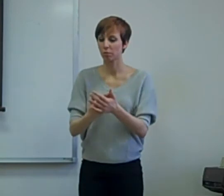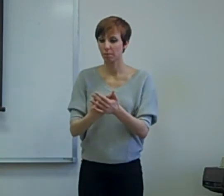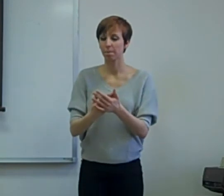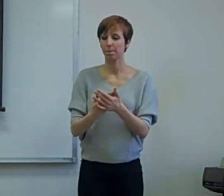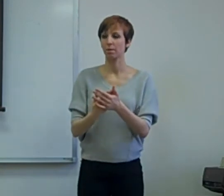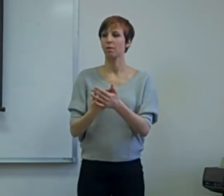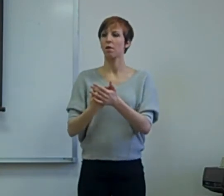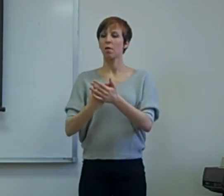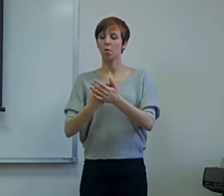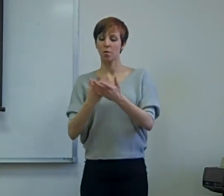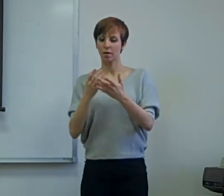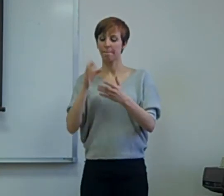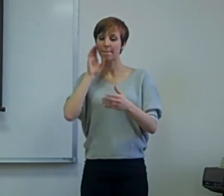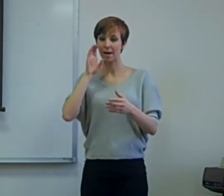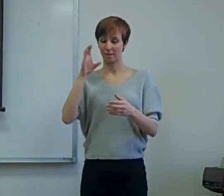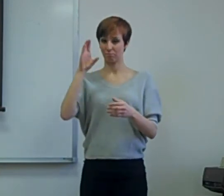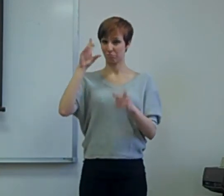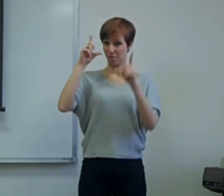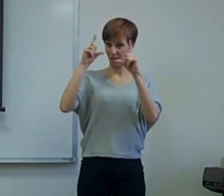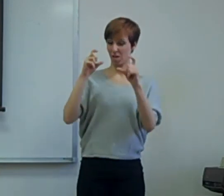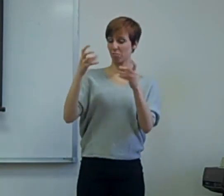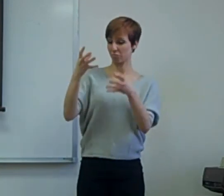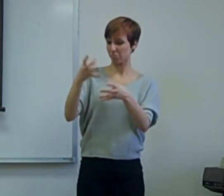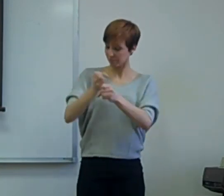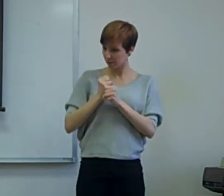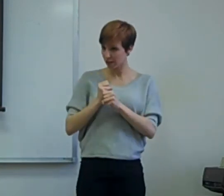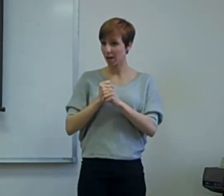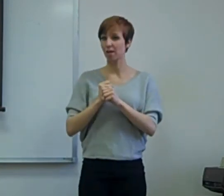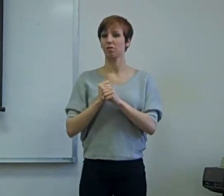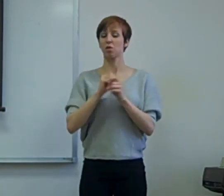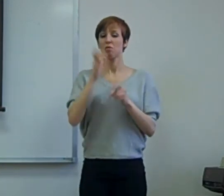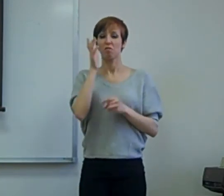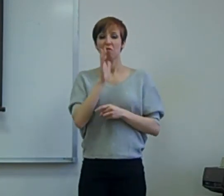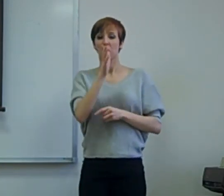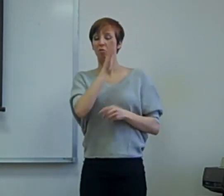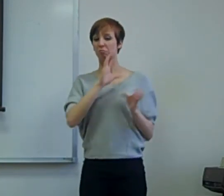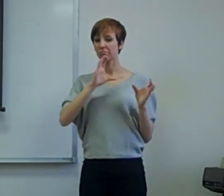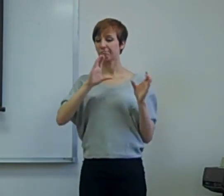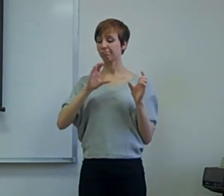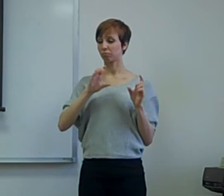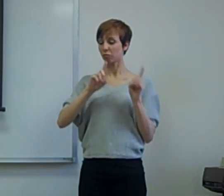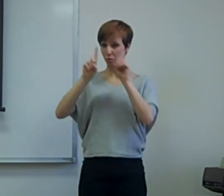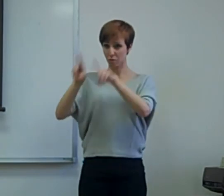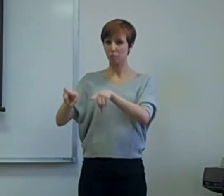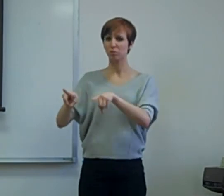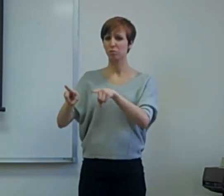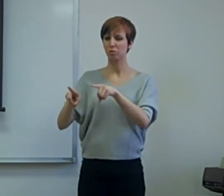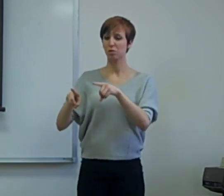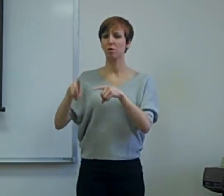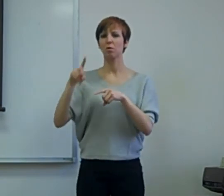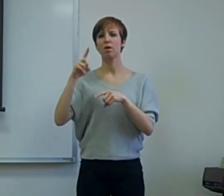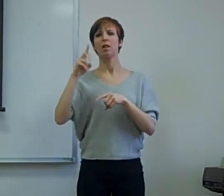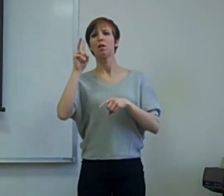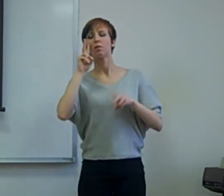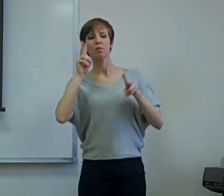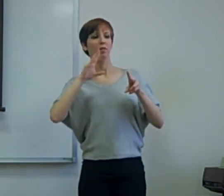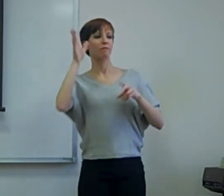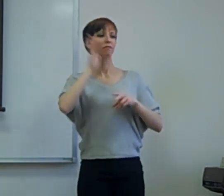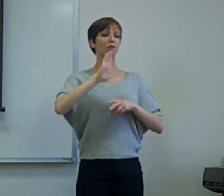standing there waiting for the big moon to come up so I could get a silhouette of the llama, and I had it all planned in my head, of, you know, the llama with the moon in the background